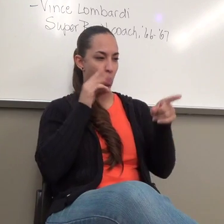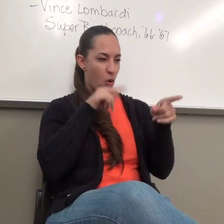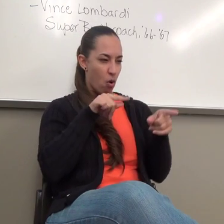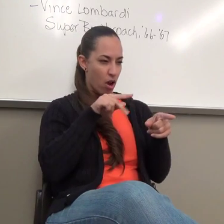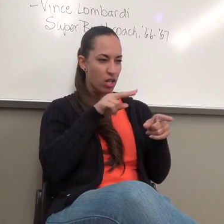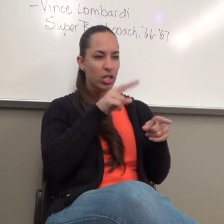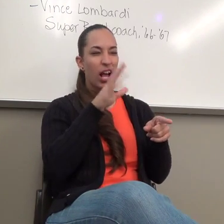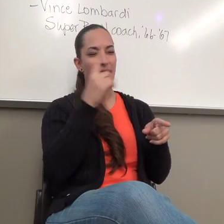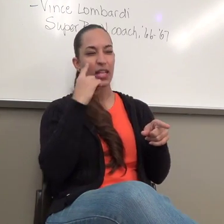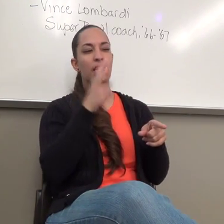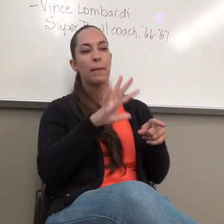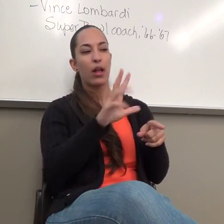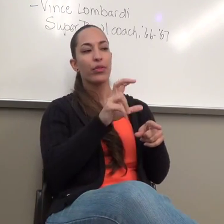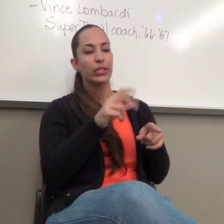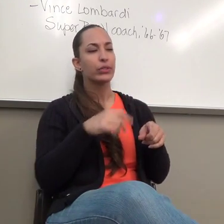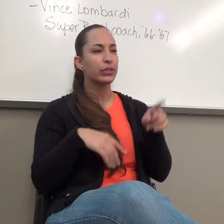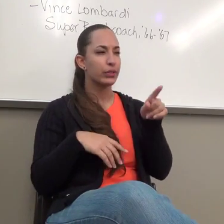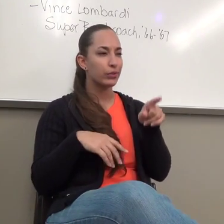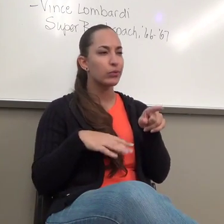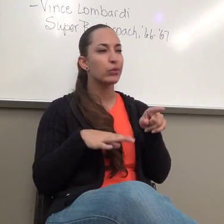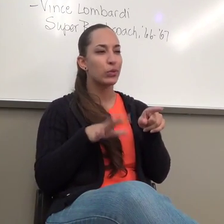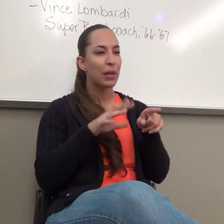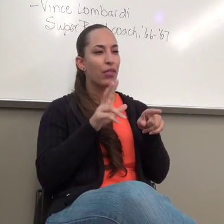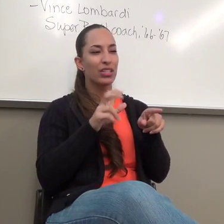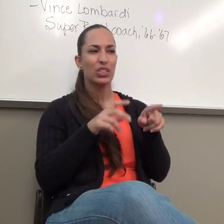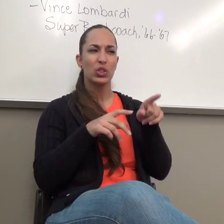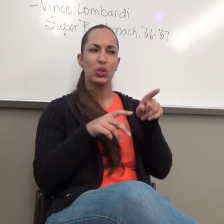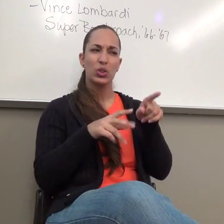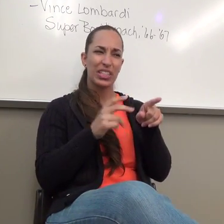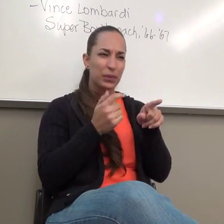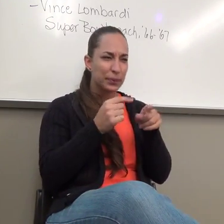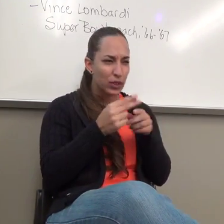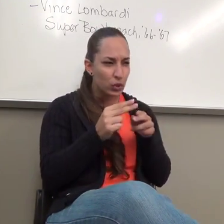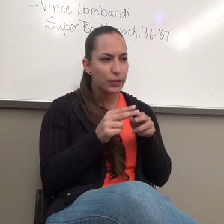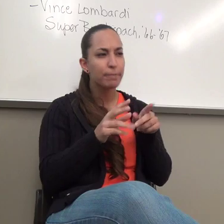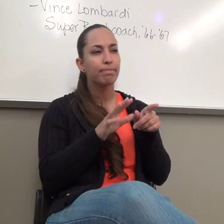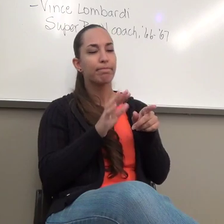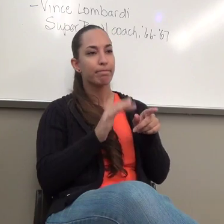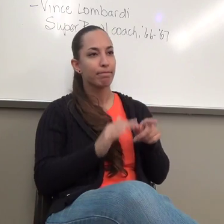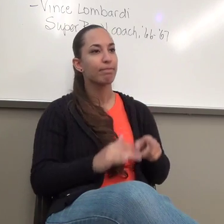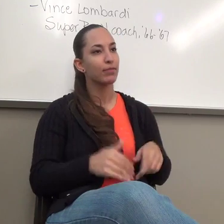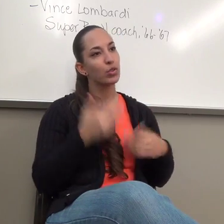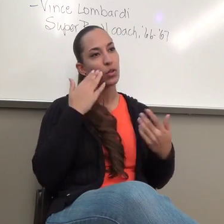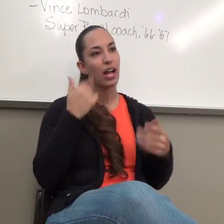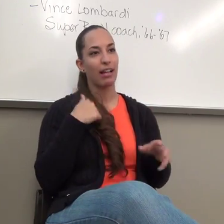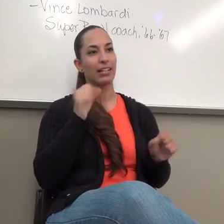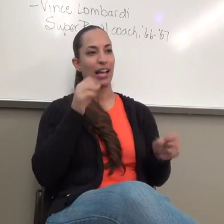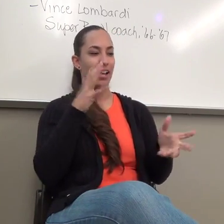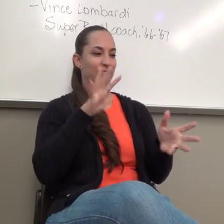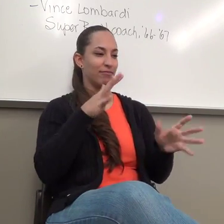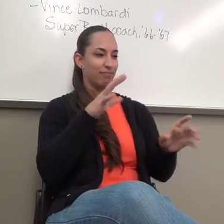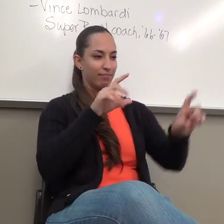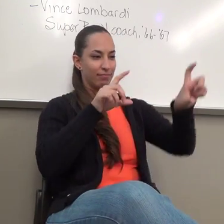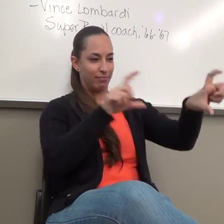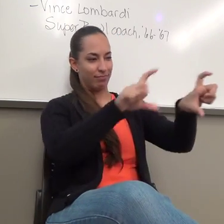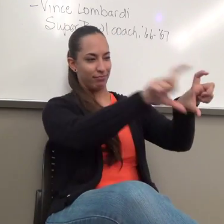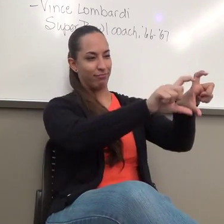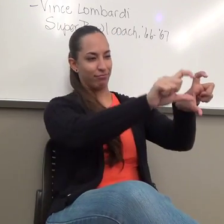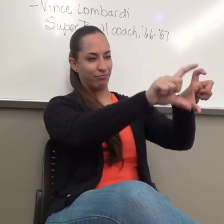and say, you need to add something else. So you can add something else there. You can write about something else. You can go back to one